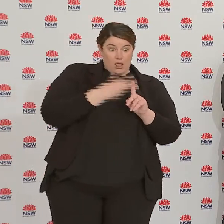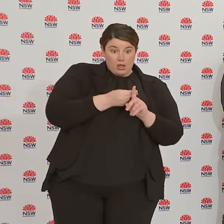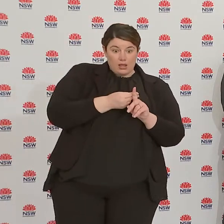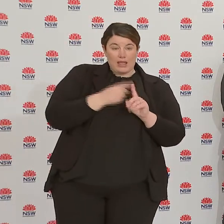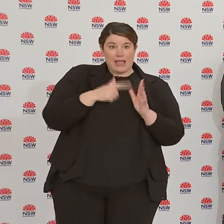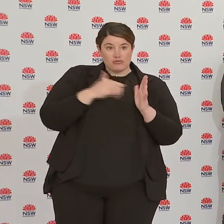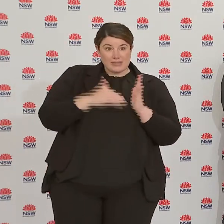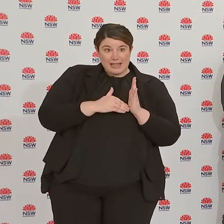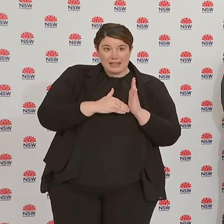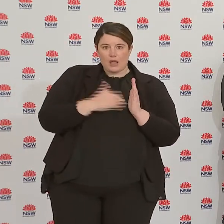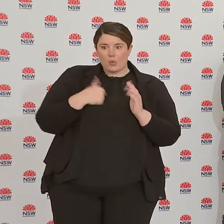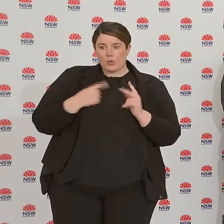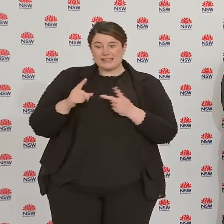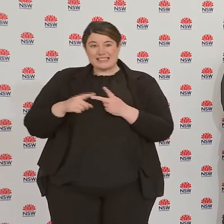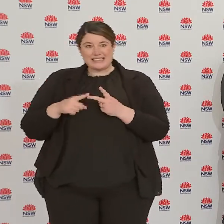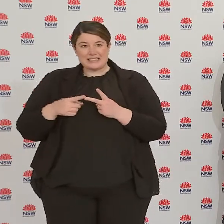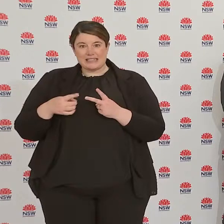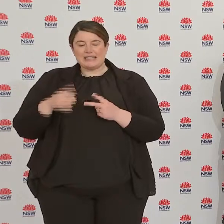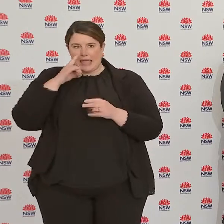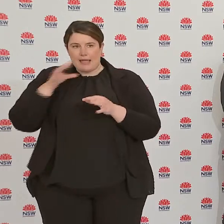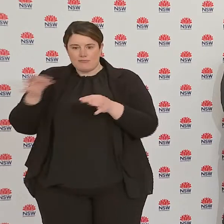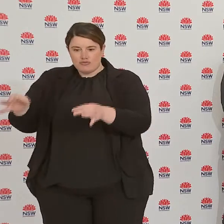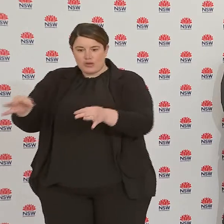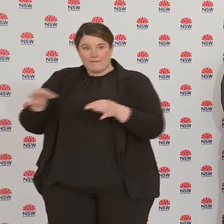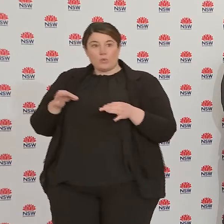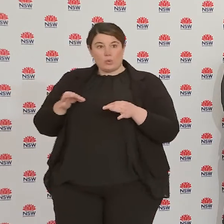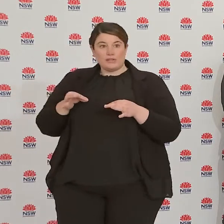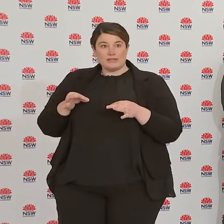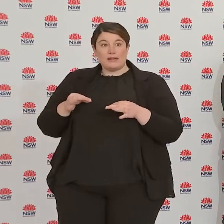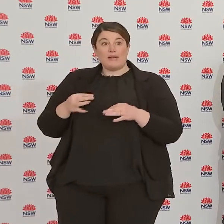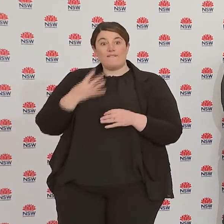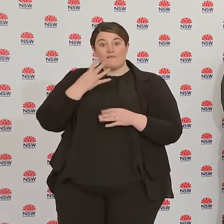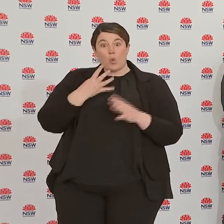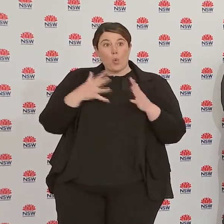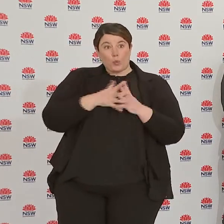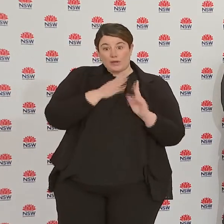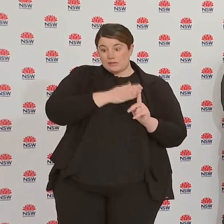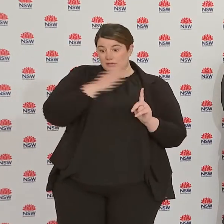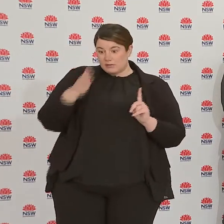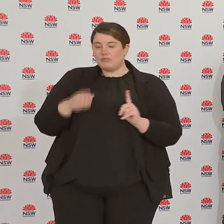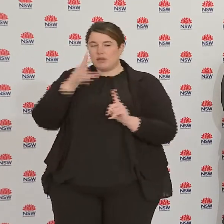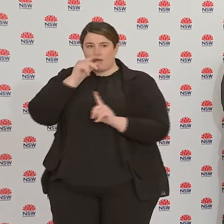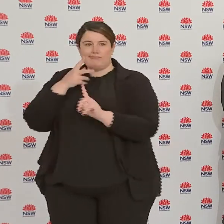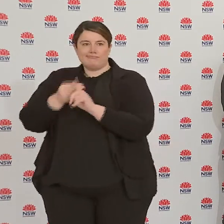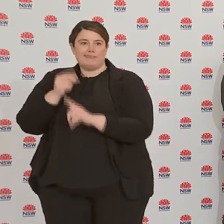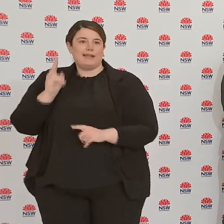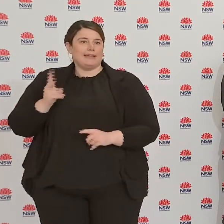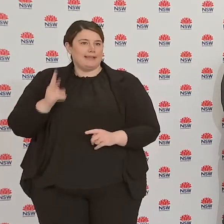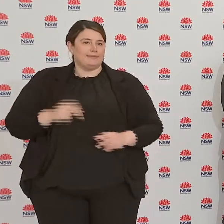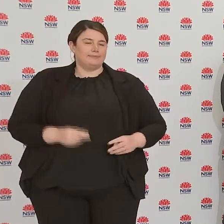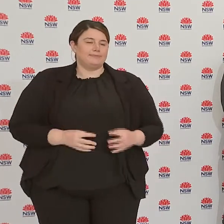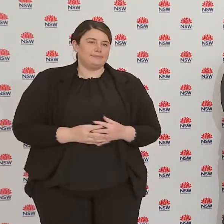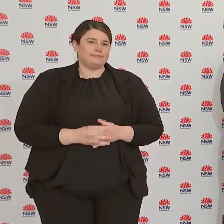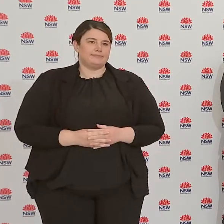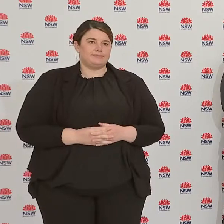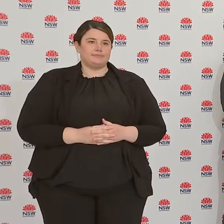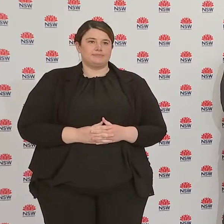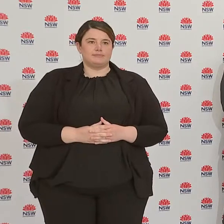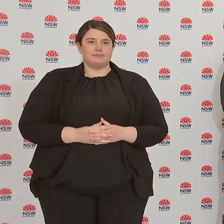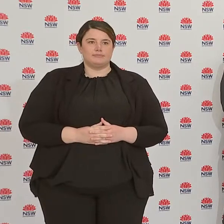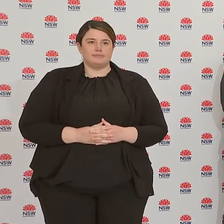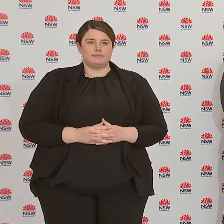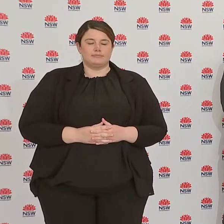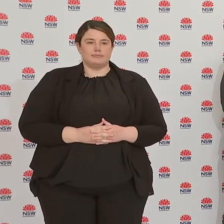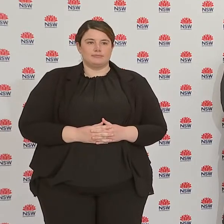had an AstraZeneca shot with a spacing of 4 weeks, come forward and get vaccinated. In terms